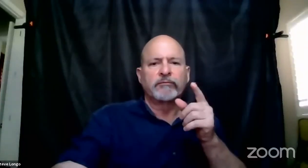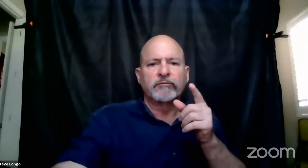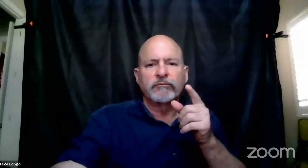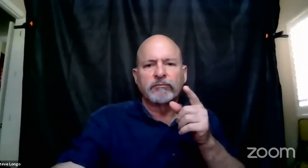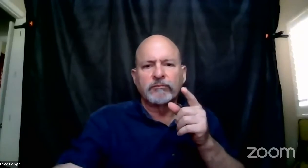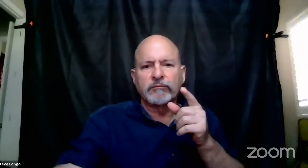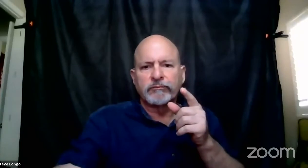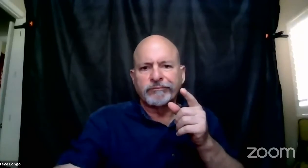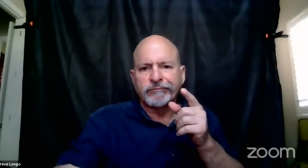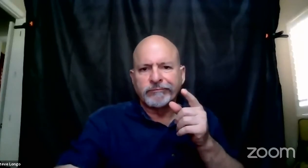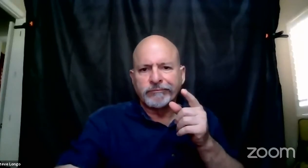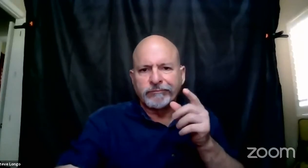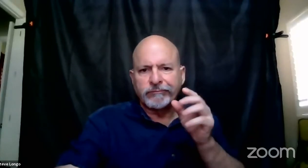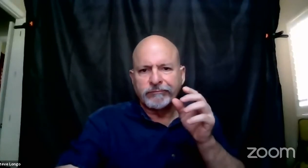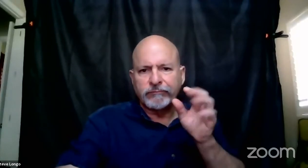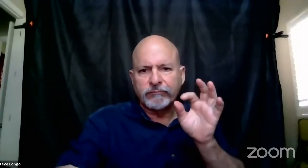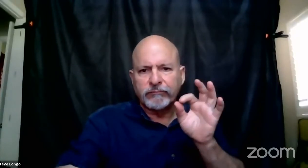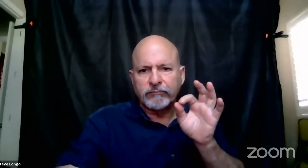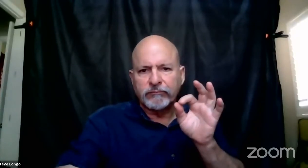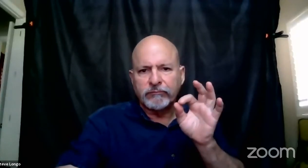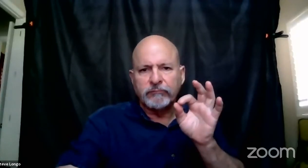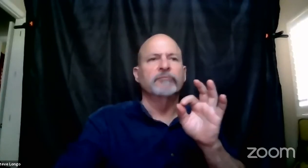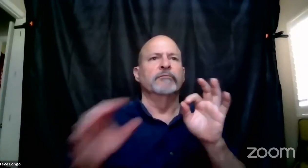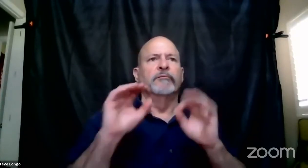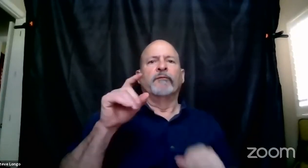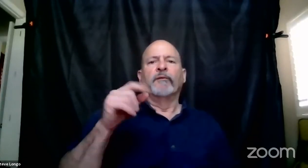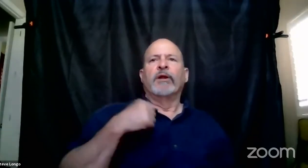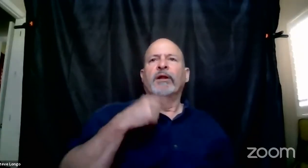I'd also like to add a comment. This is Steve.